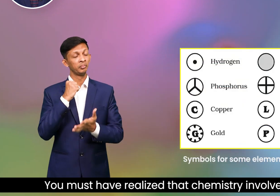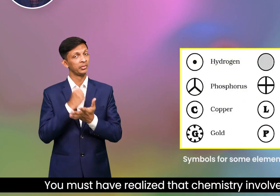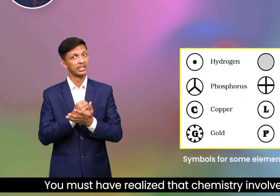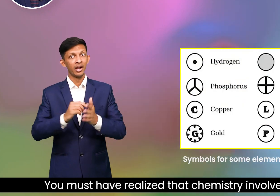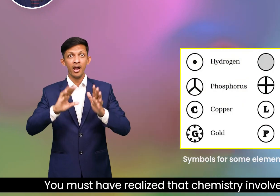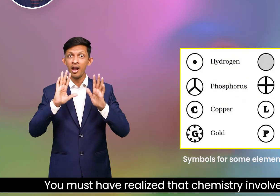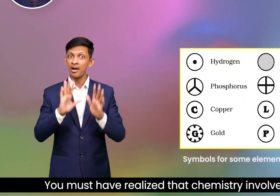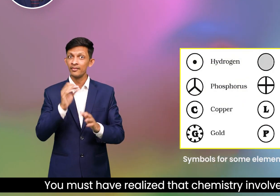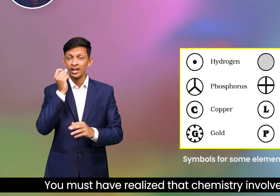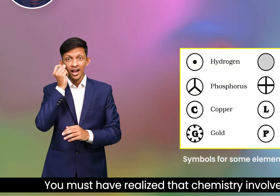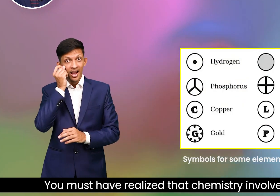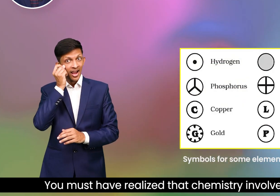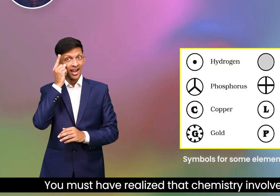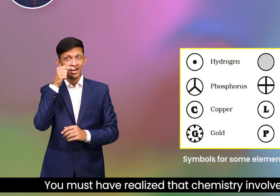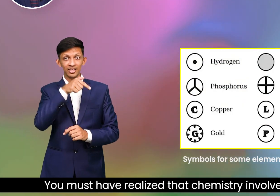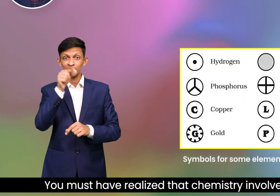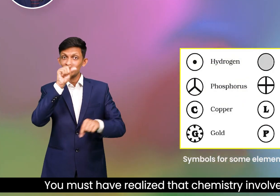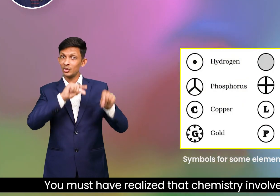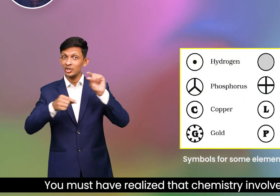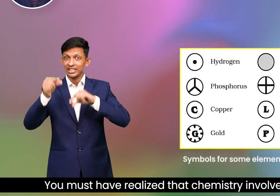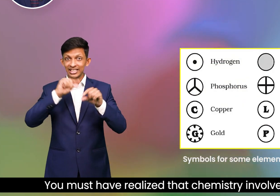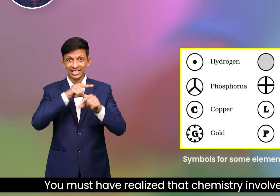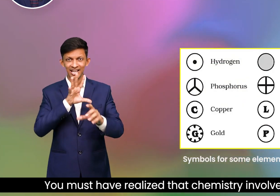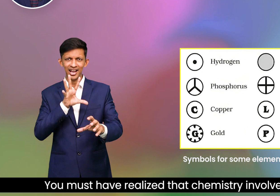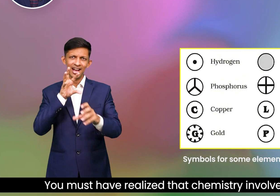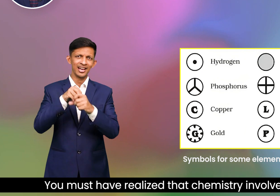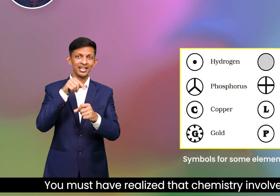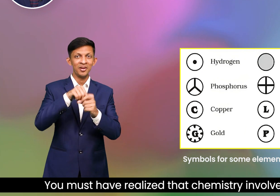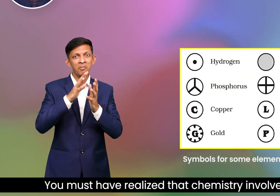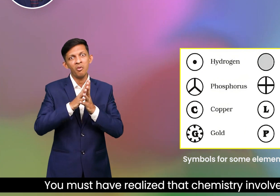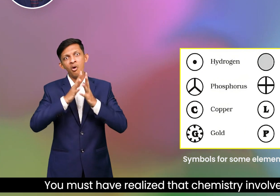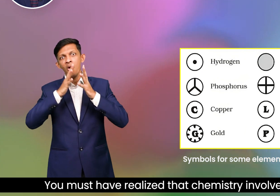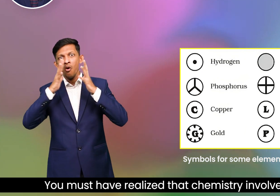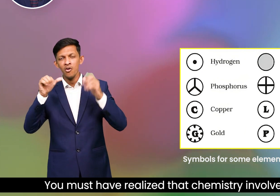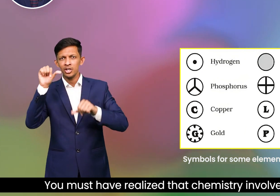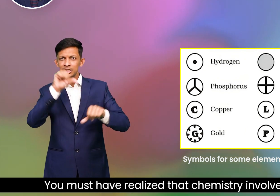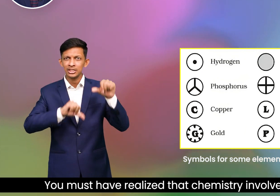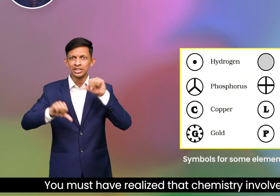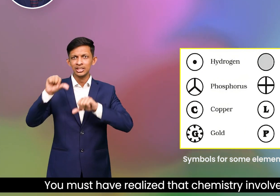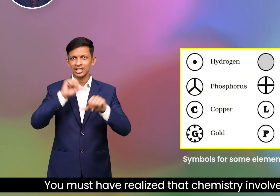You must have realized that a chemistry involves a lot of reactions.